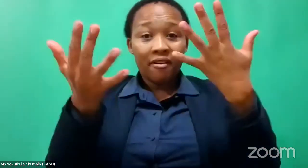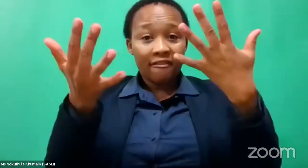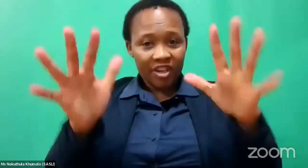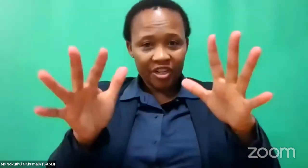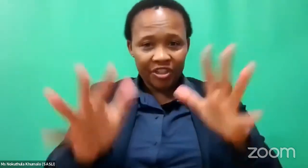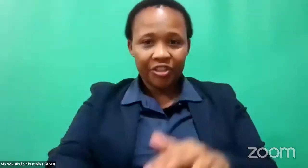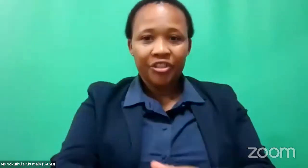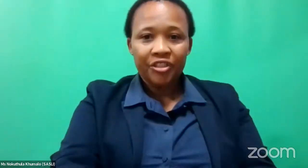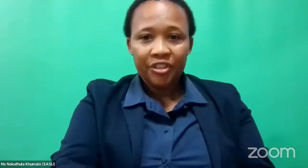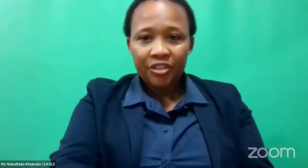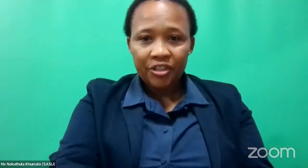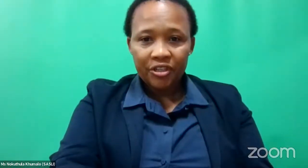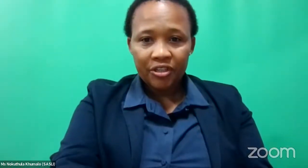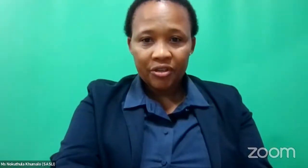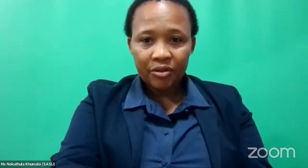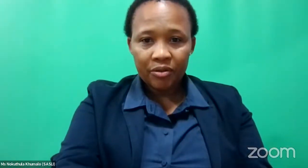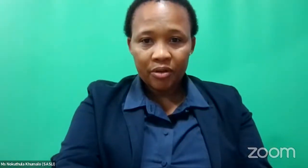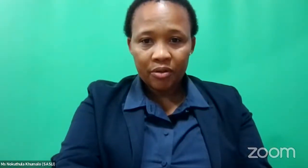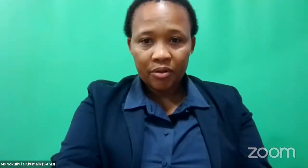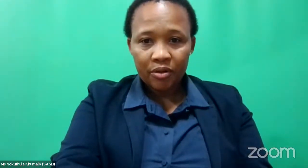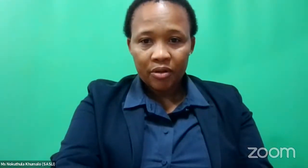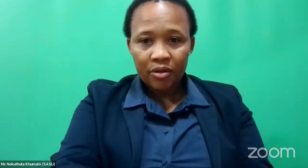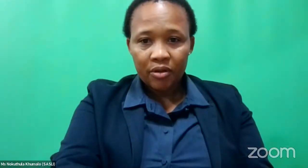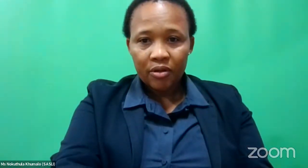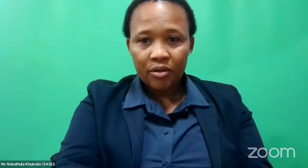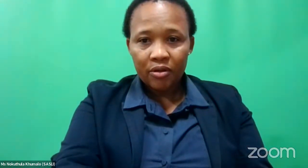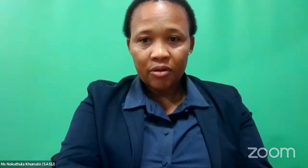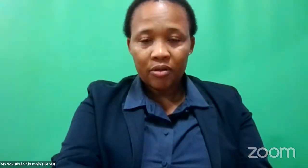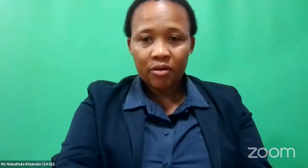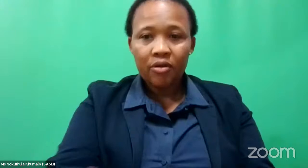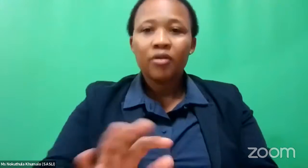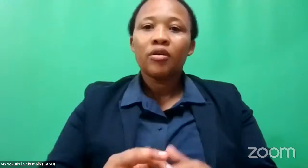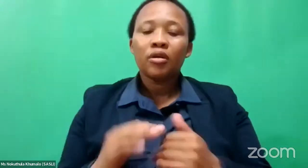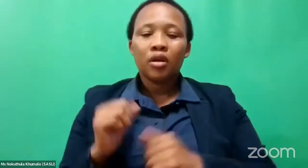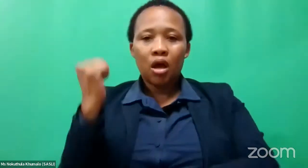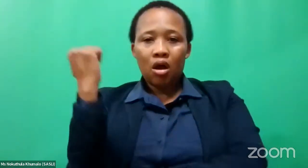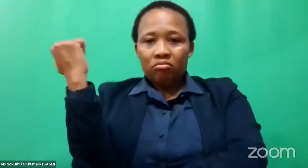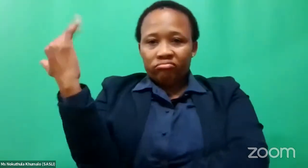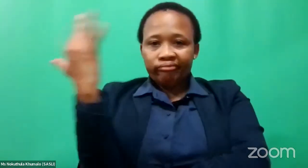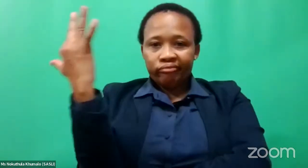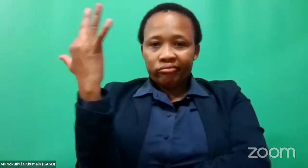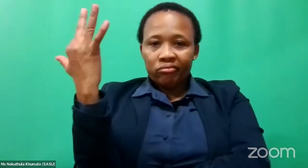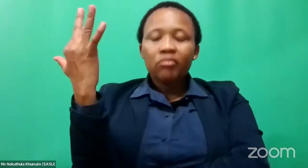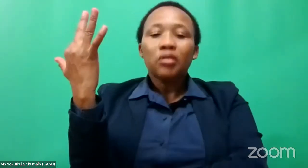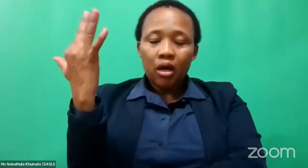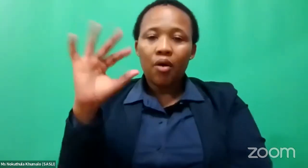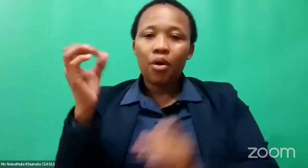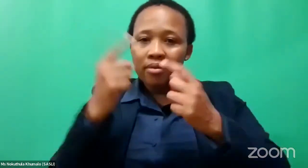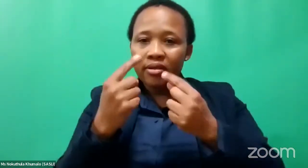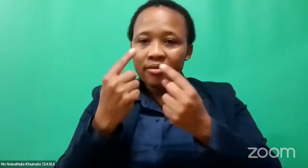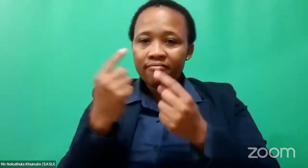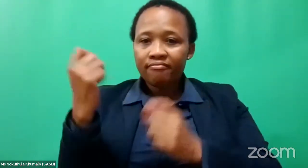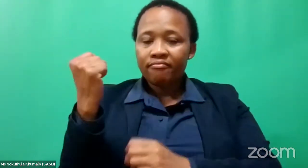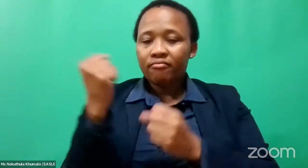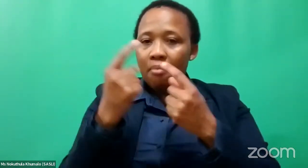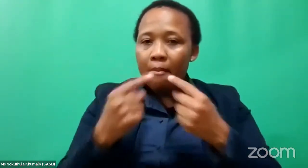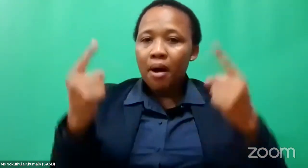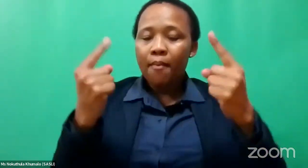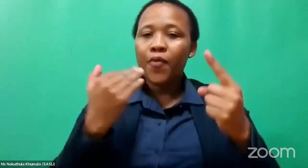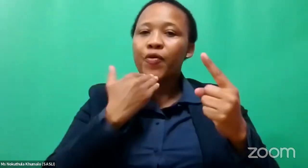the welcome address will be delivered by the DVC of Teaching and Learning, Professor